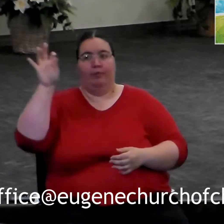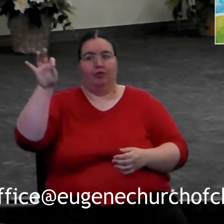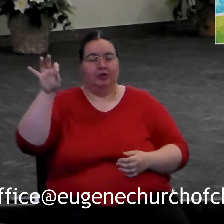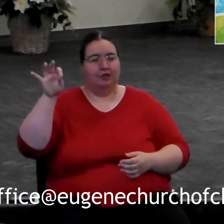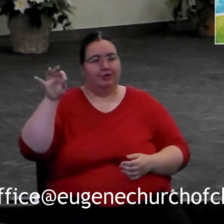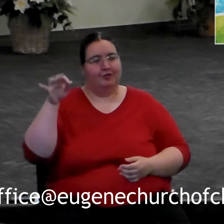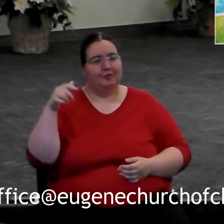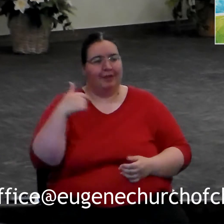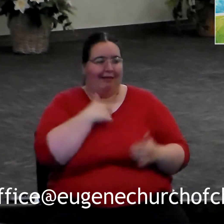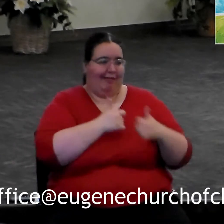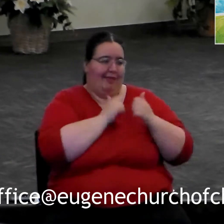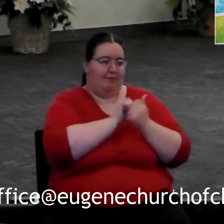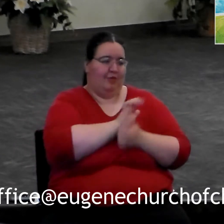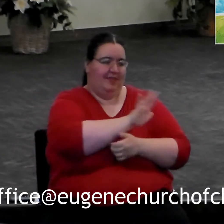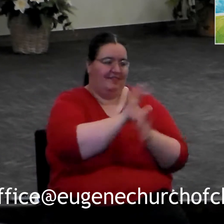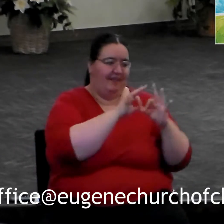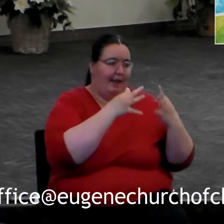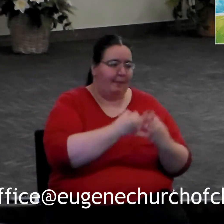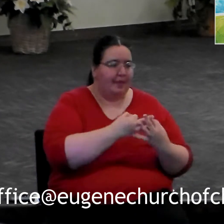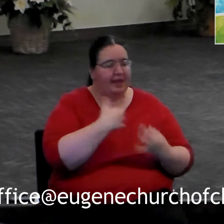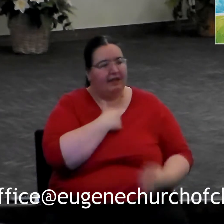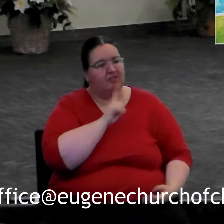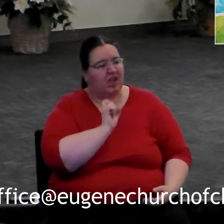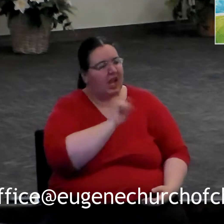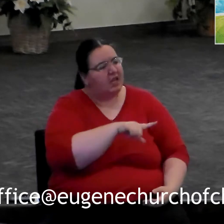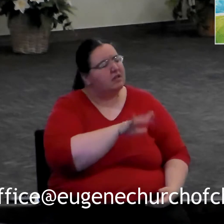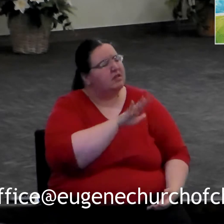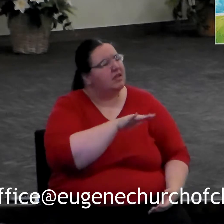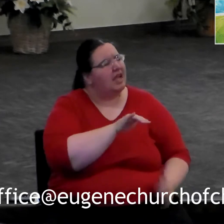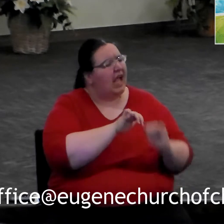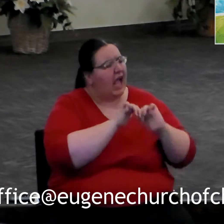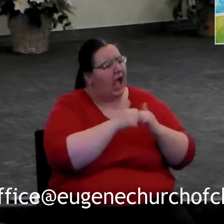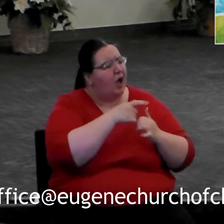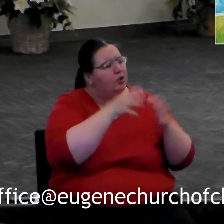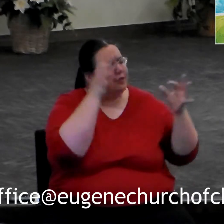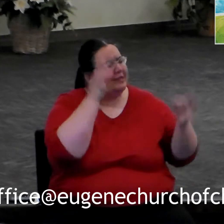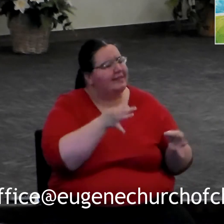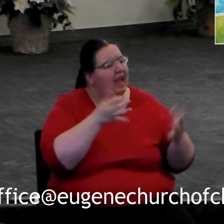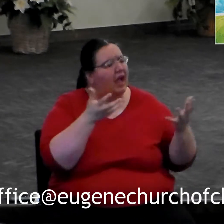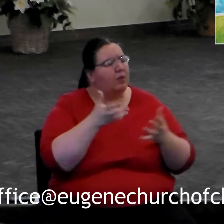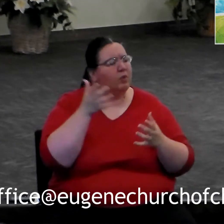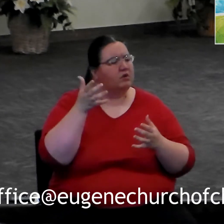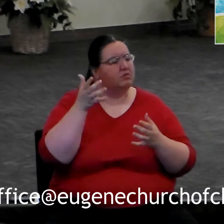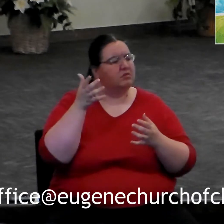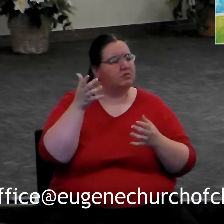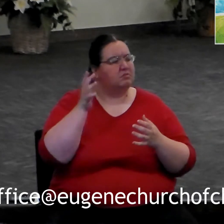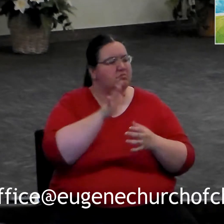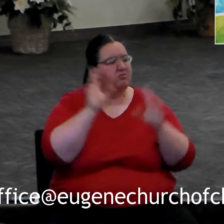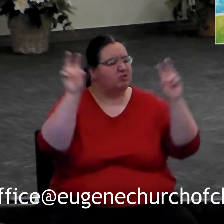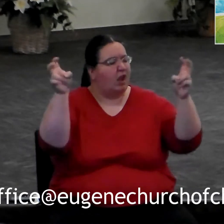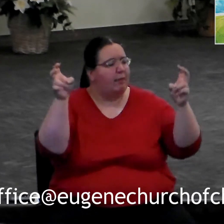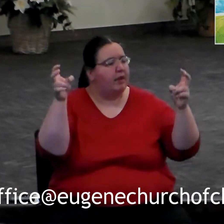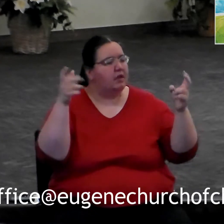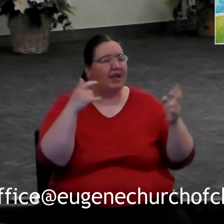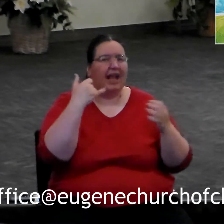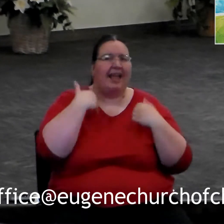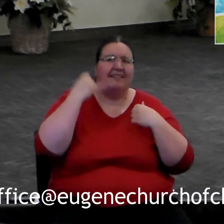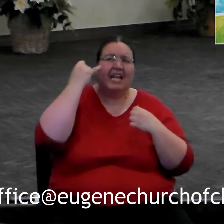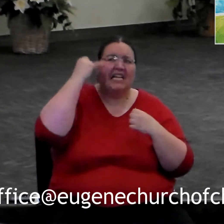him, how do you figure out what you're going to talk about? Because I have kind of an idea, but I don't really know where to go with it. And I showed him the verse that